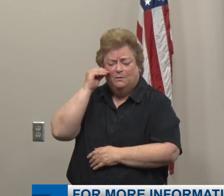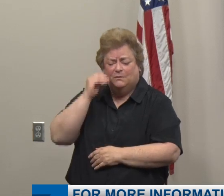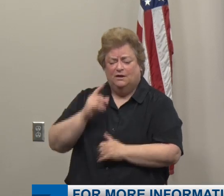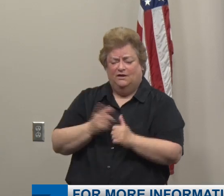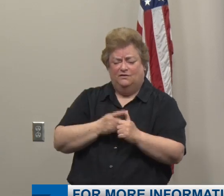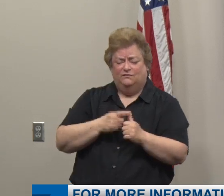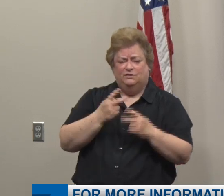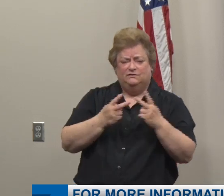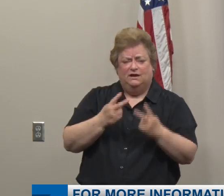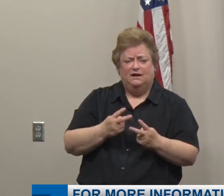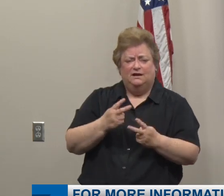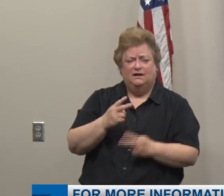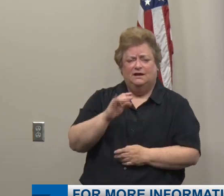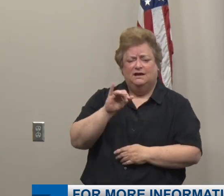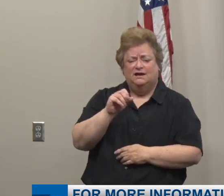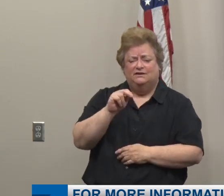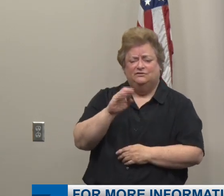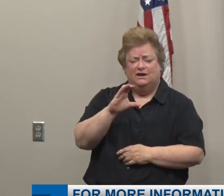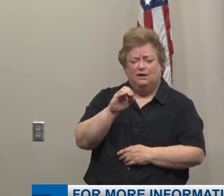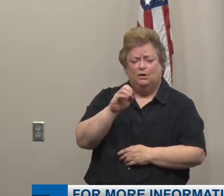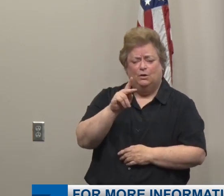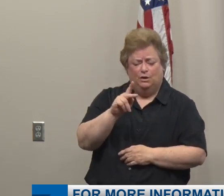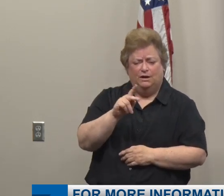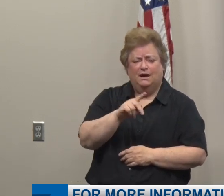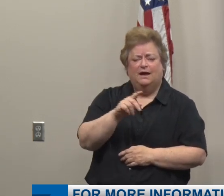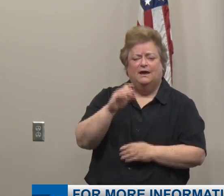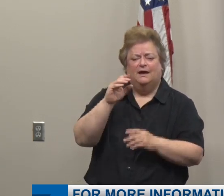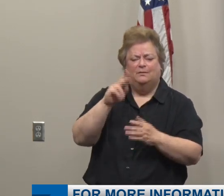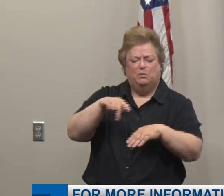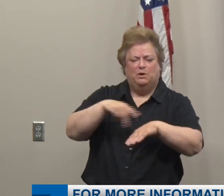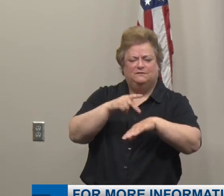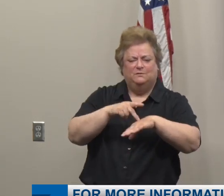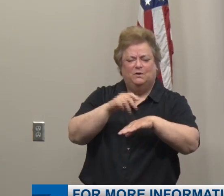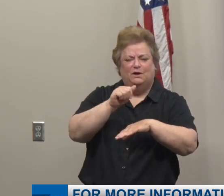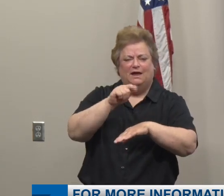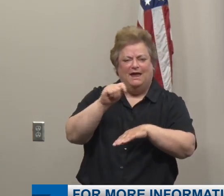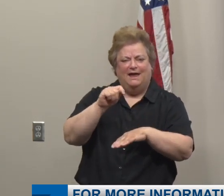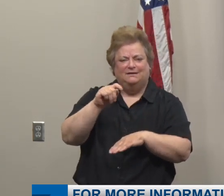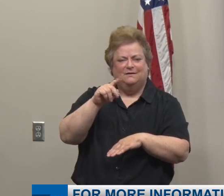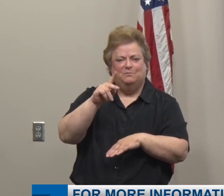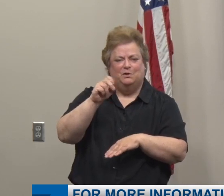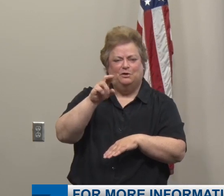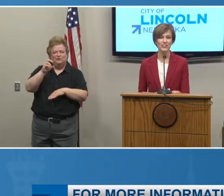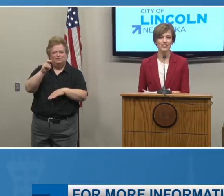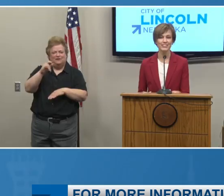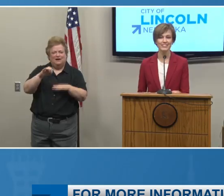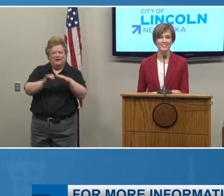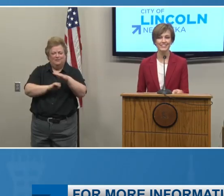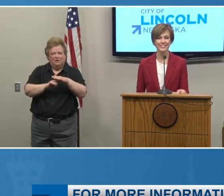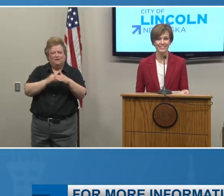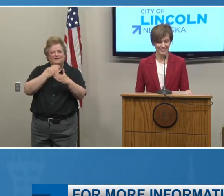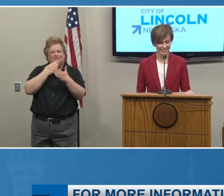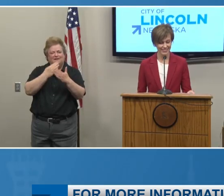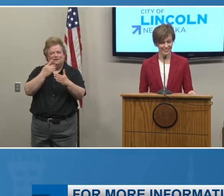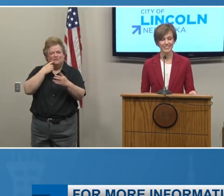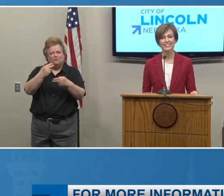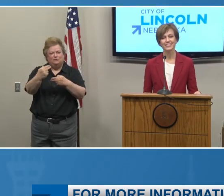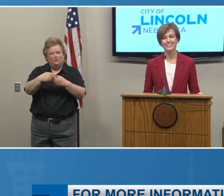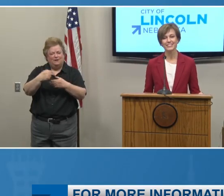Jamie cook she is the principal at Pershing Elementary Jamie welcome and thank you for joining us this afternoon